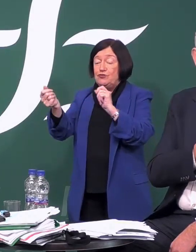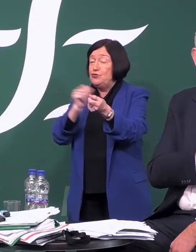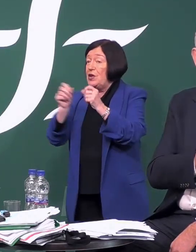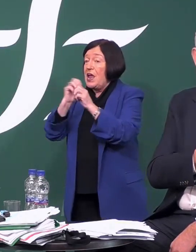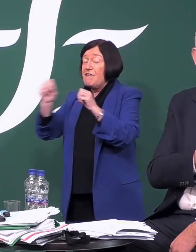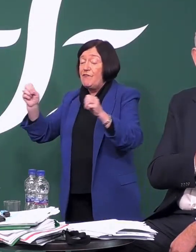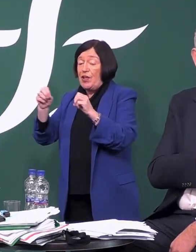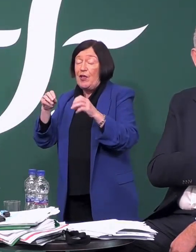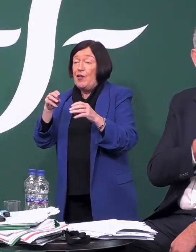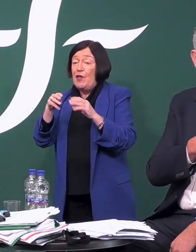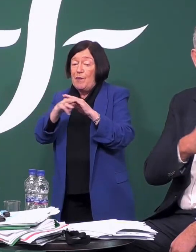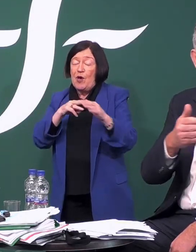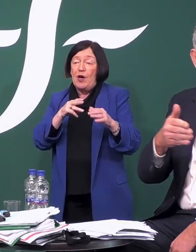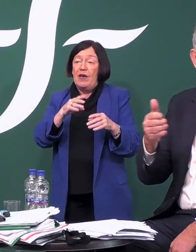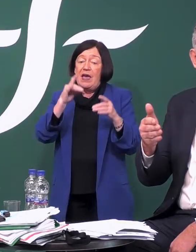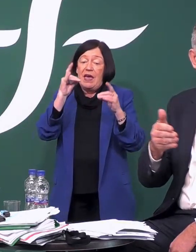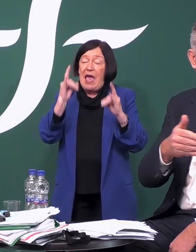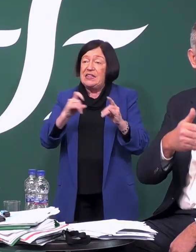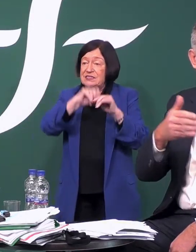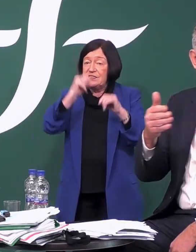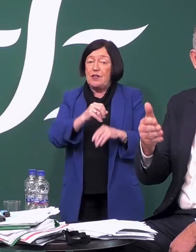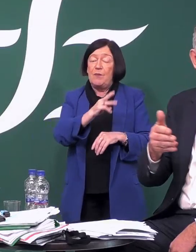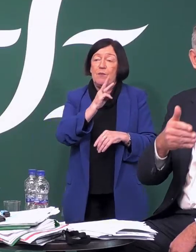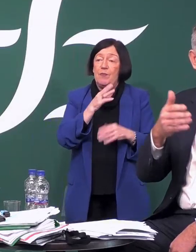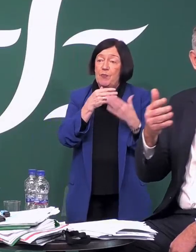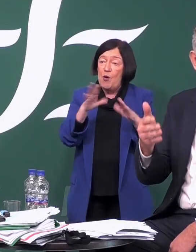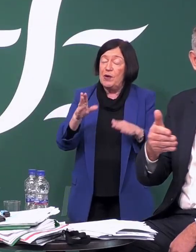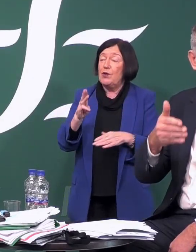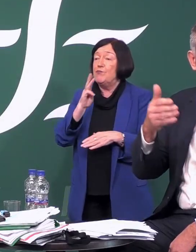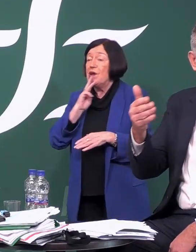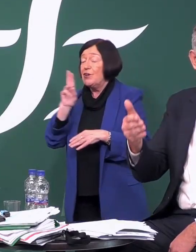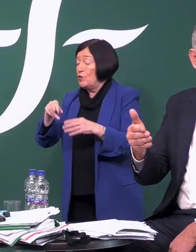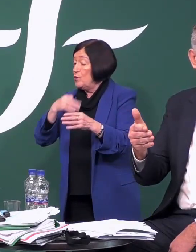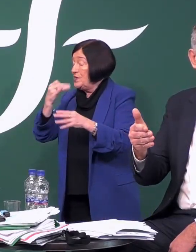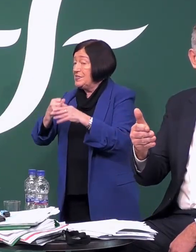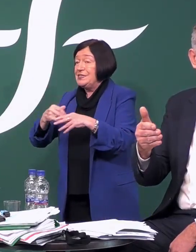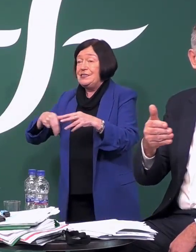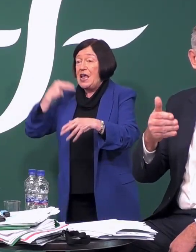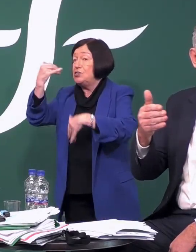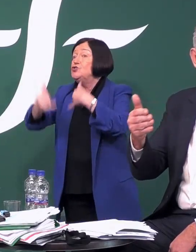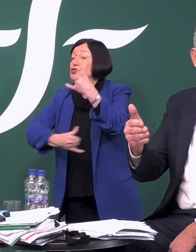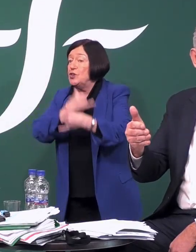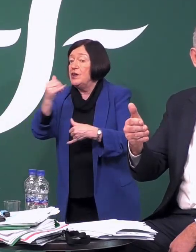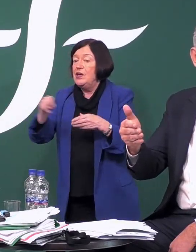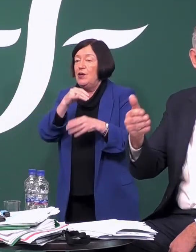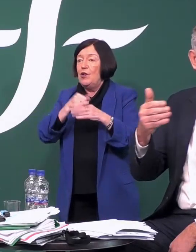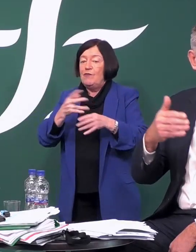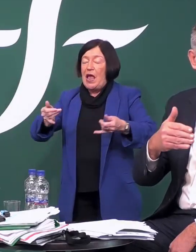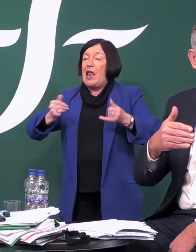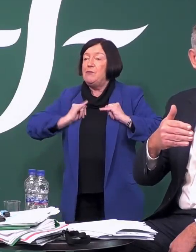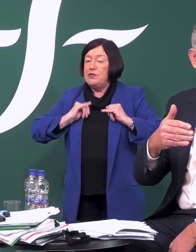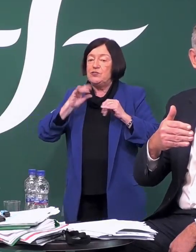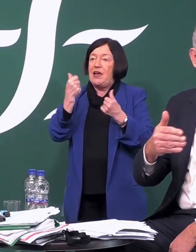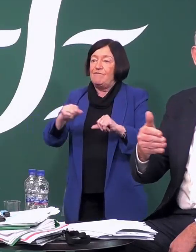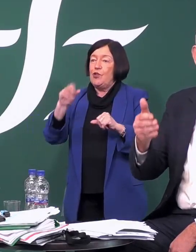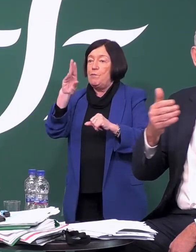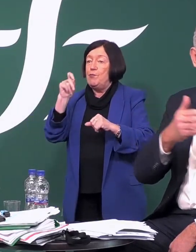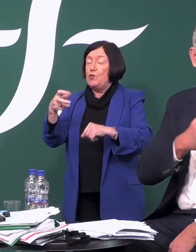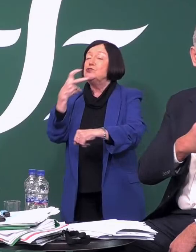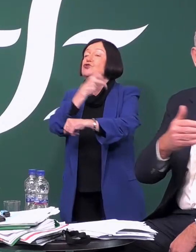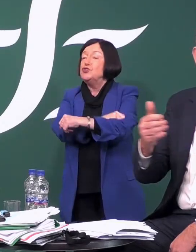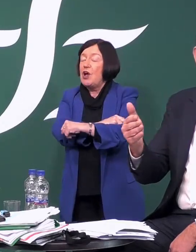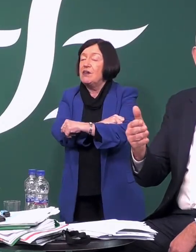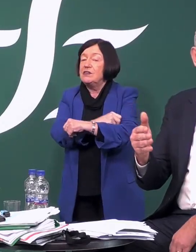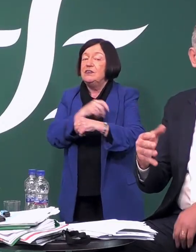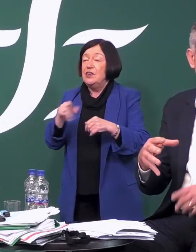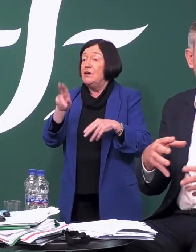in the health system, public and private, so it will continue almost into next year in relation to people hitting the eligibility then to get their booster shot. So,